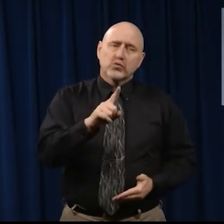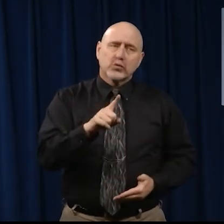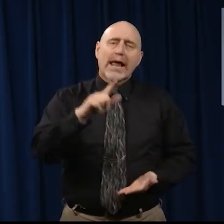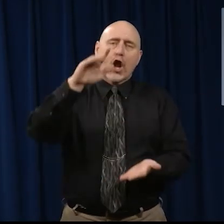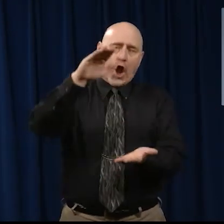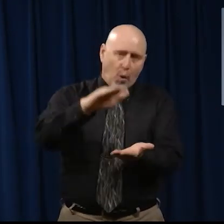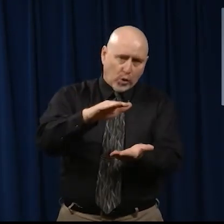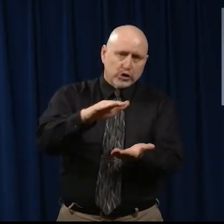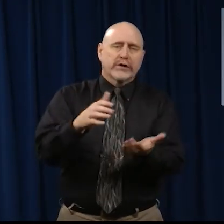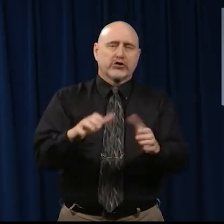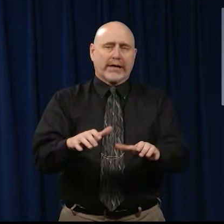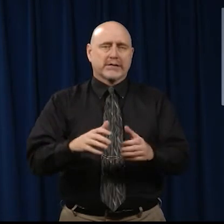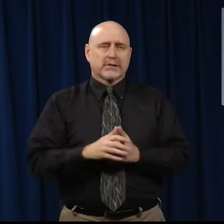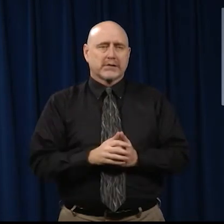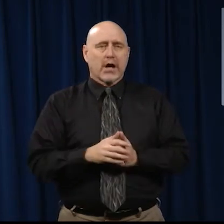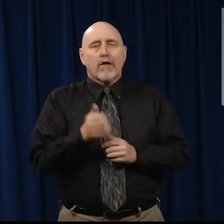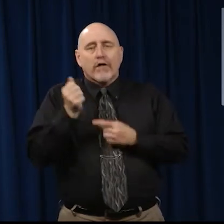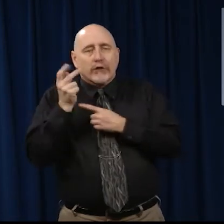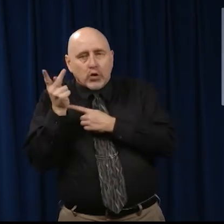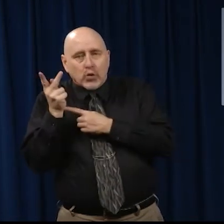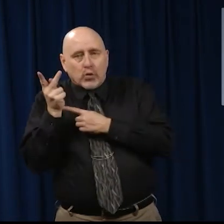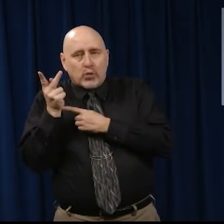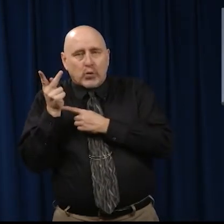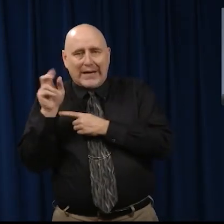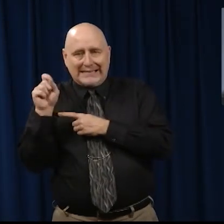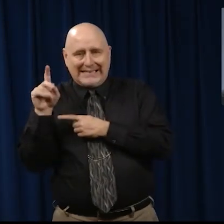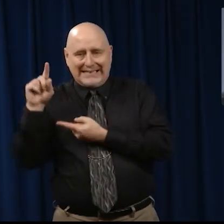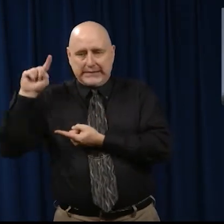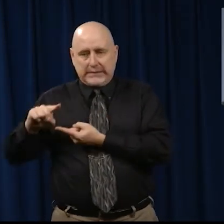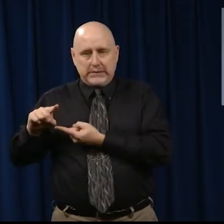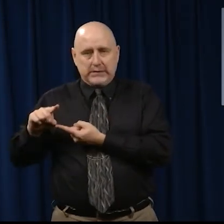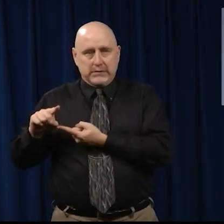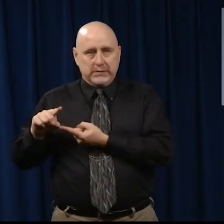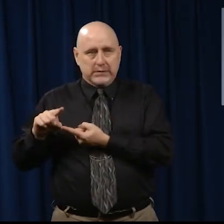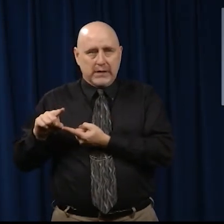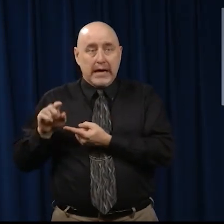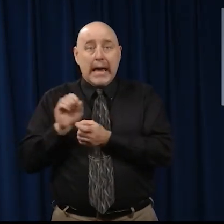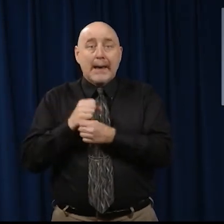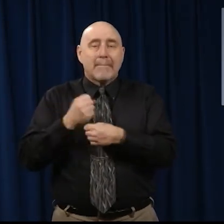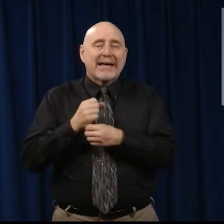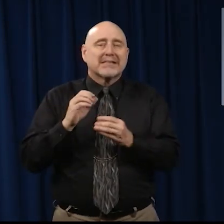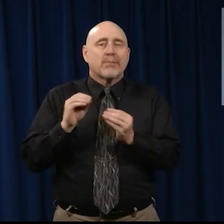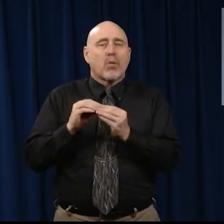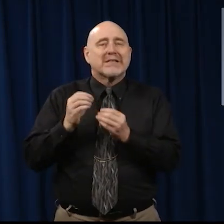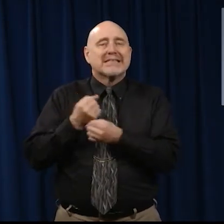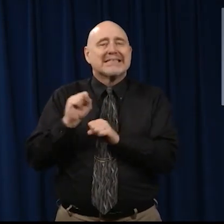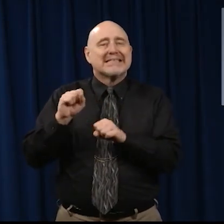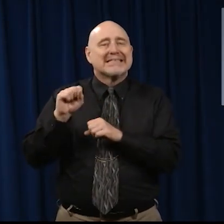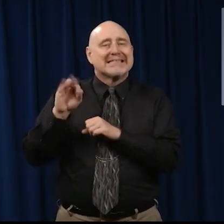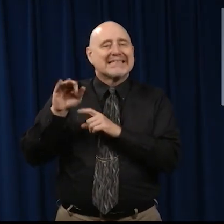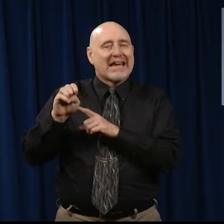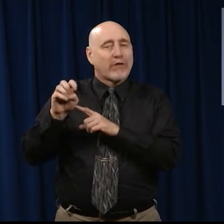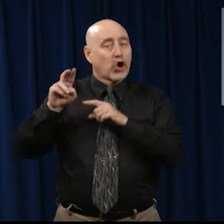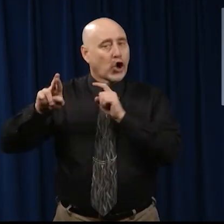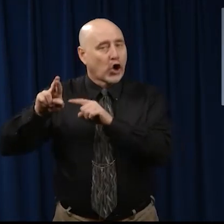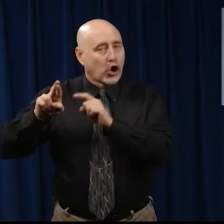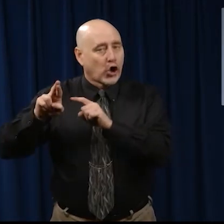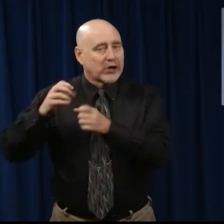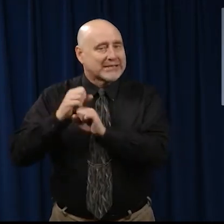that's true. It lowers the chance of you getting a few sexually transmitted diseases. It makes it safer. Now, what does that mean that